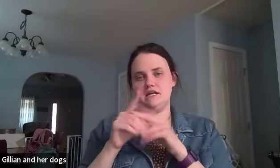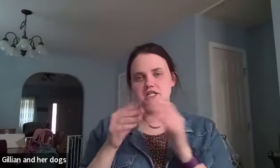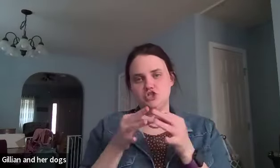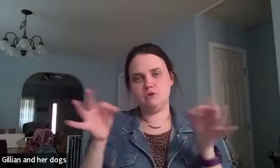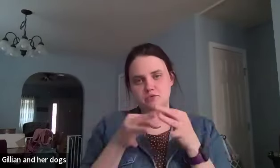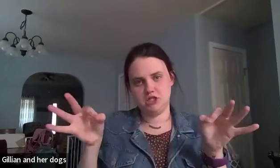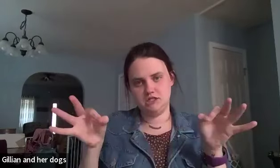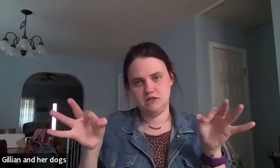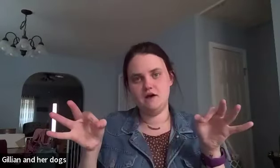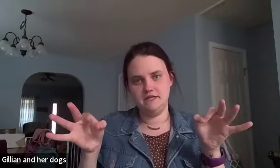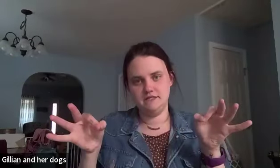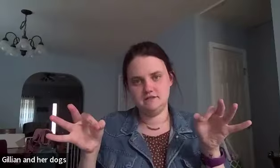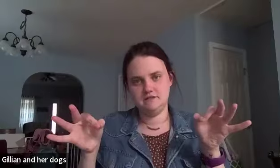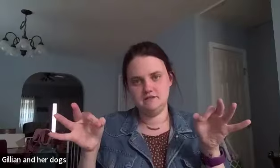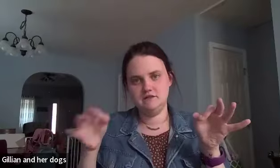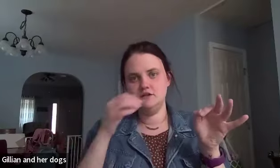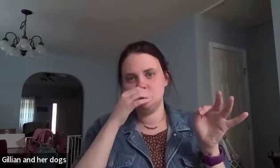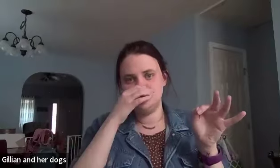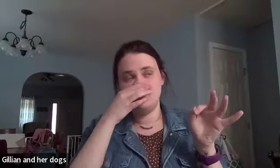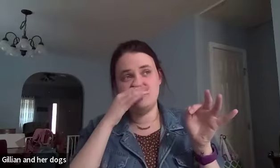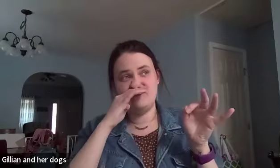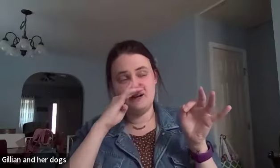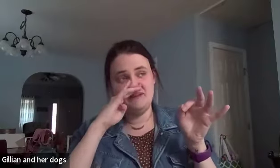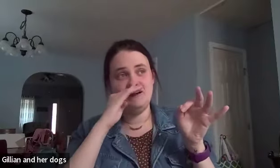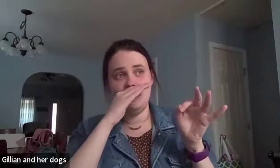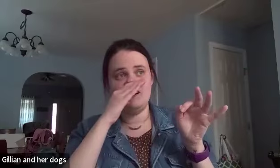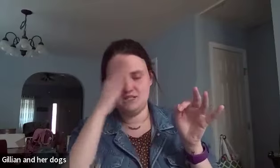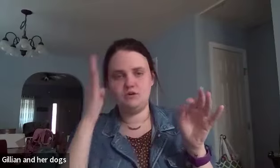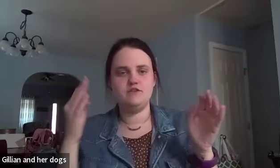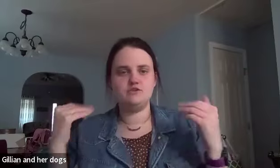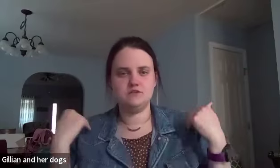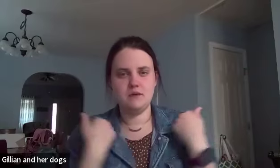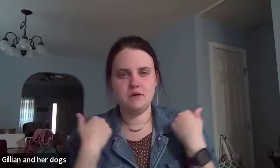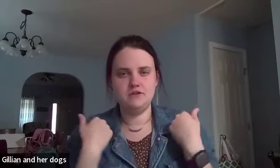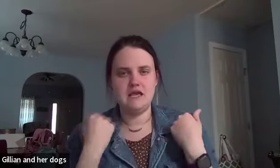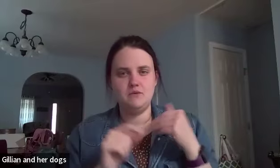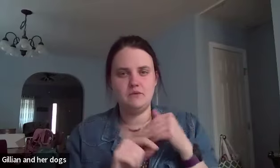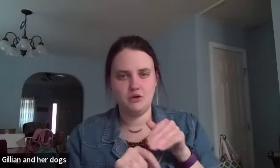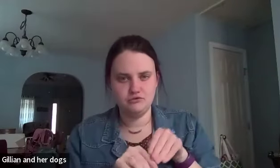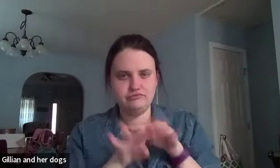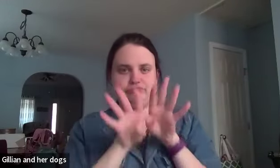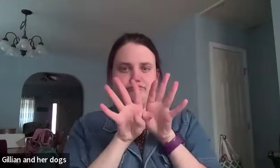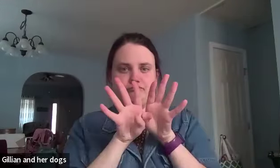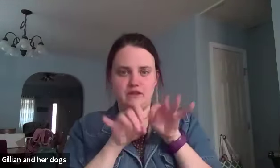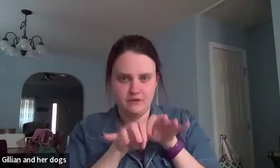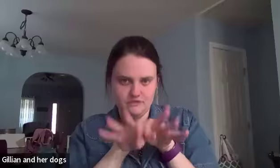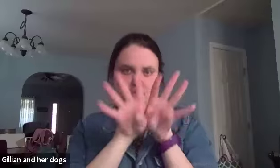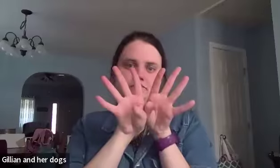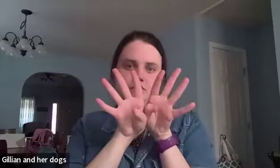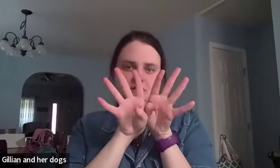a description of it. So a peacock is one of those ones where I probably do the animal that goes where it goes whoop, goes